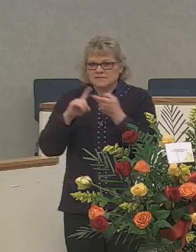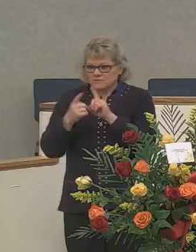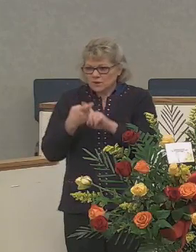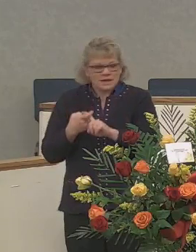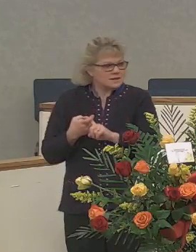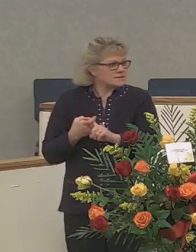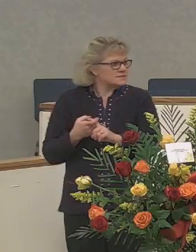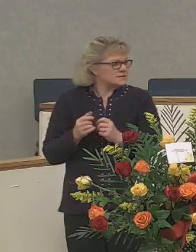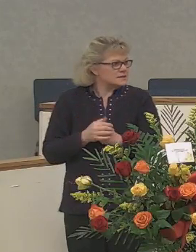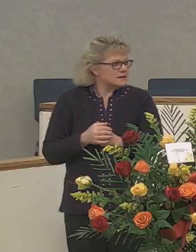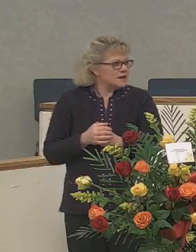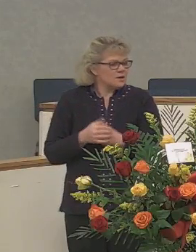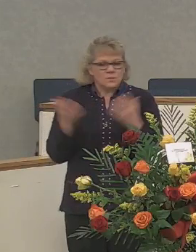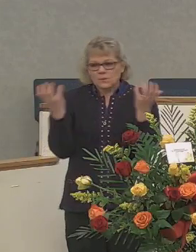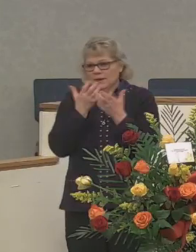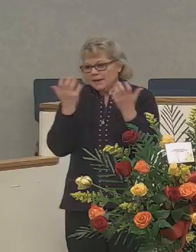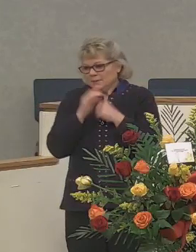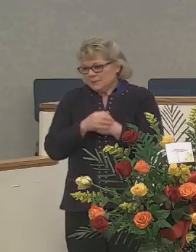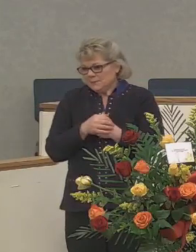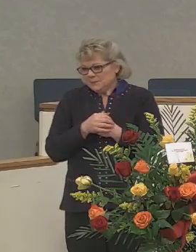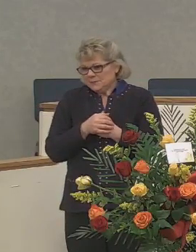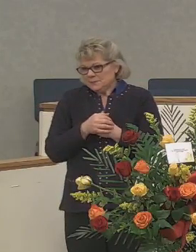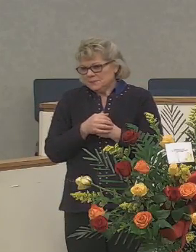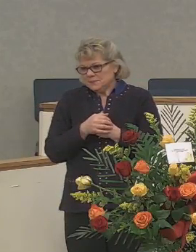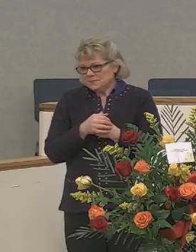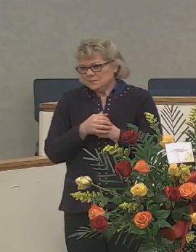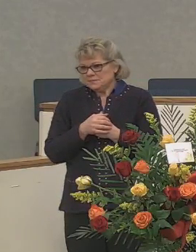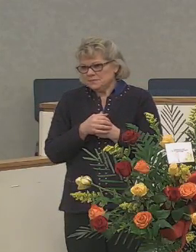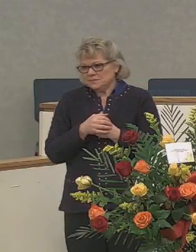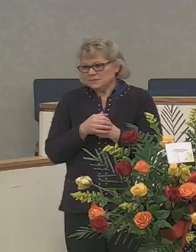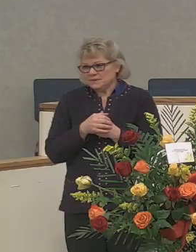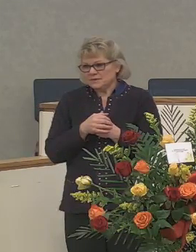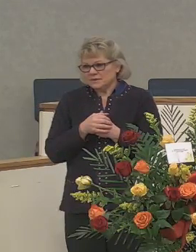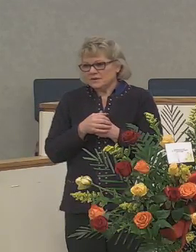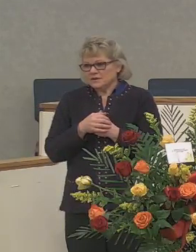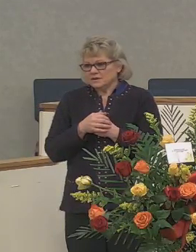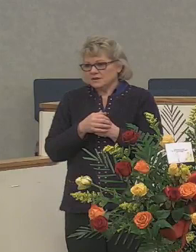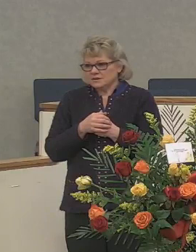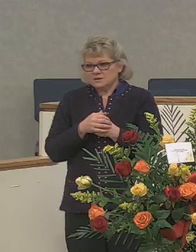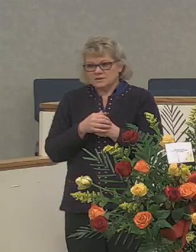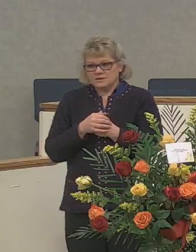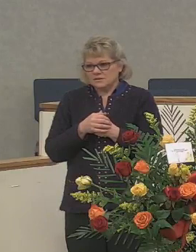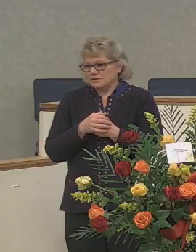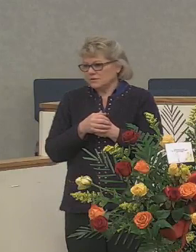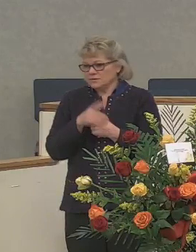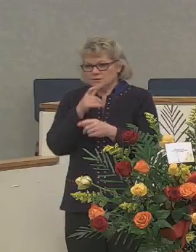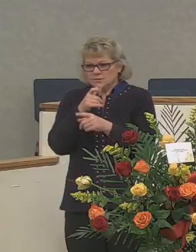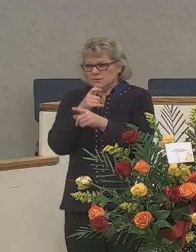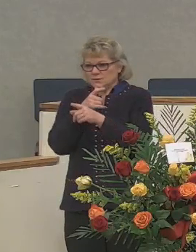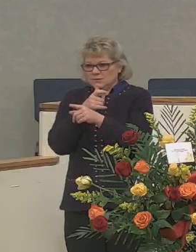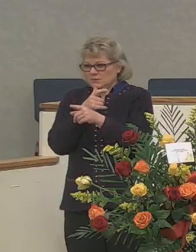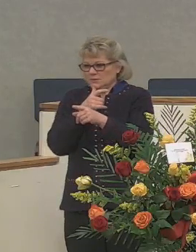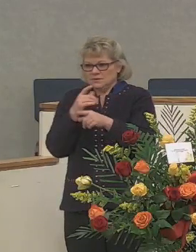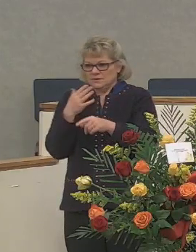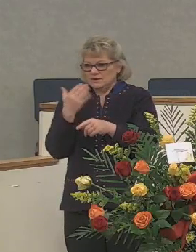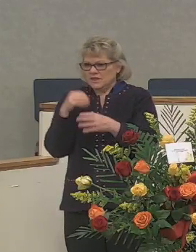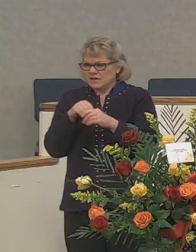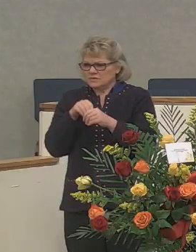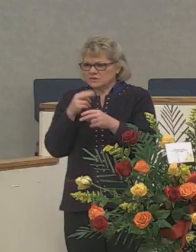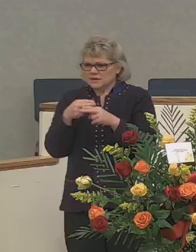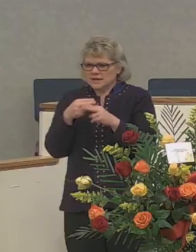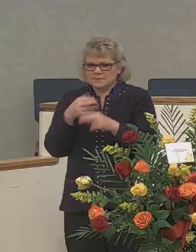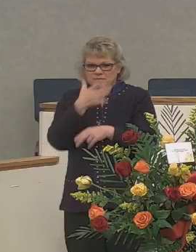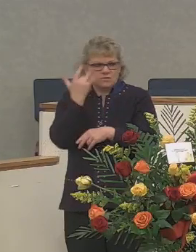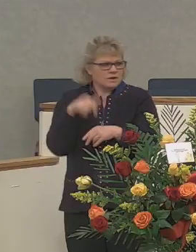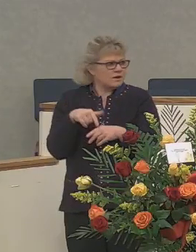friends. Wow. I mean, that's one. And Charmaine, did I mention you? I thought you were in here.